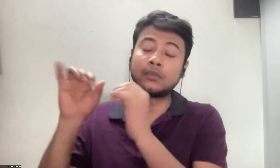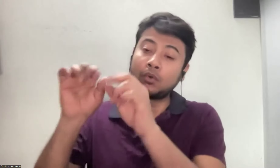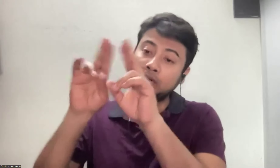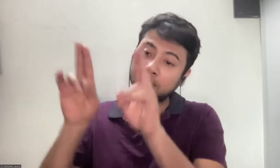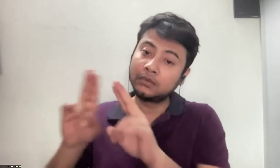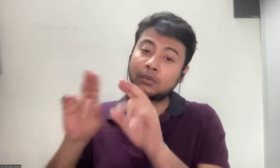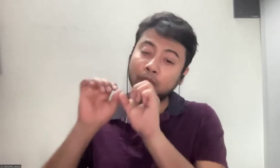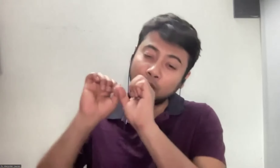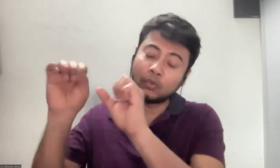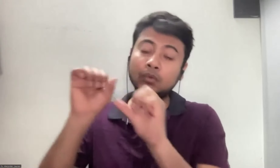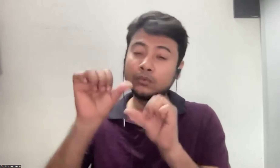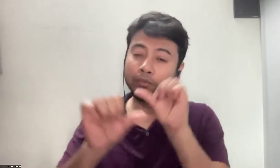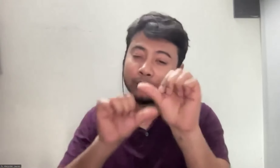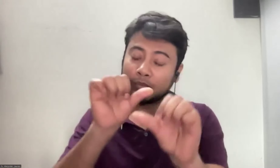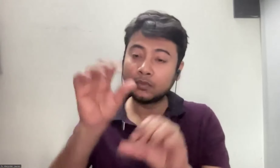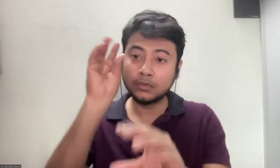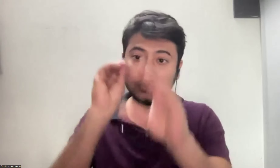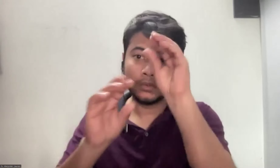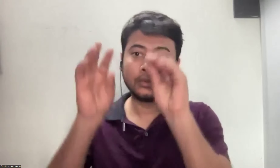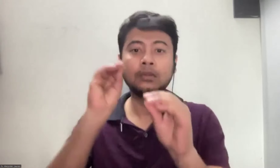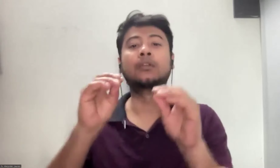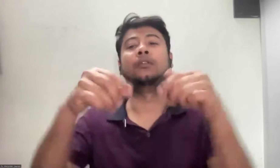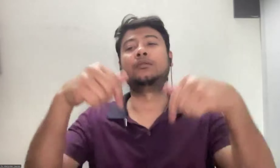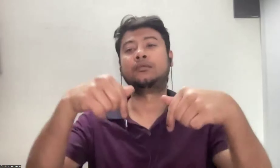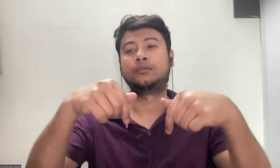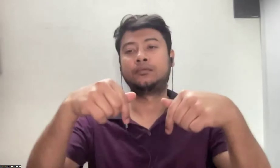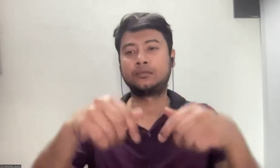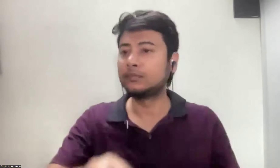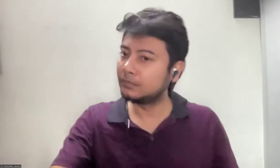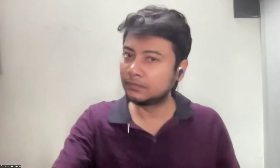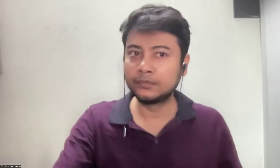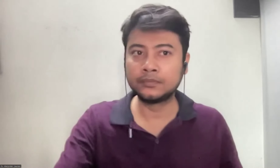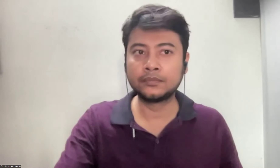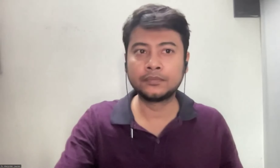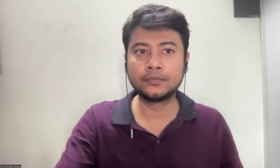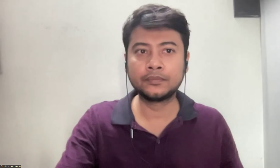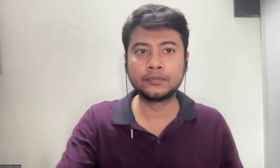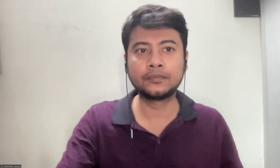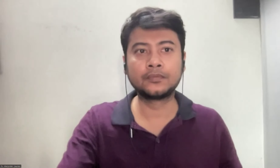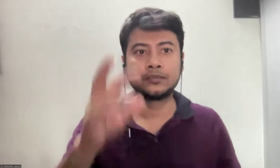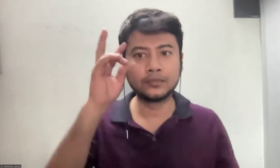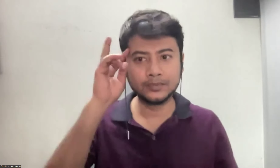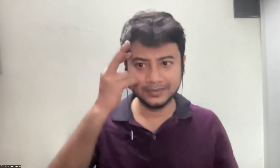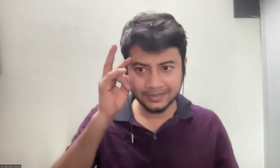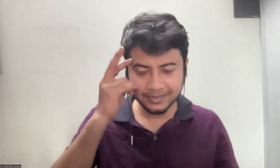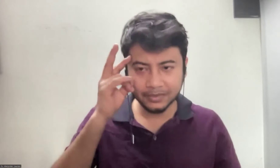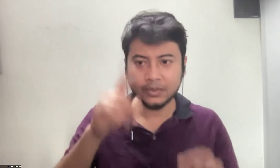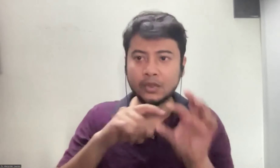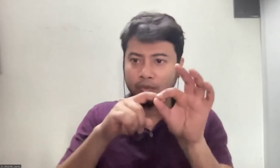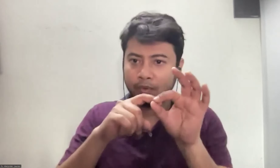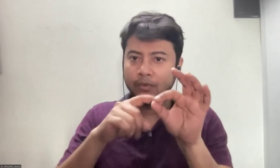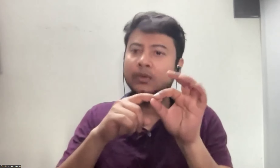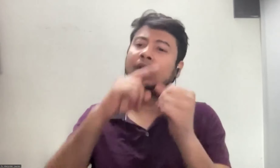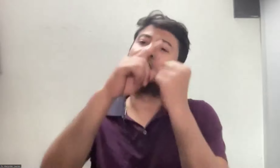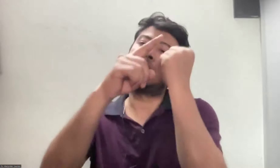take question answers. So you can watch the entire process. So a brief introduction on